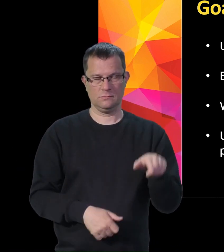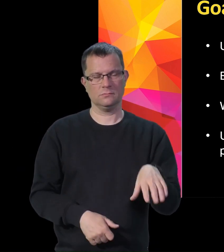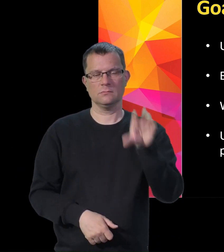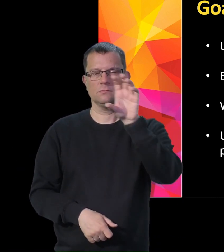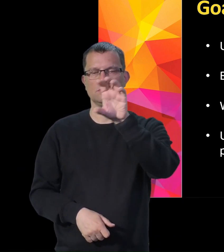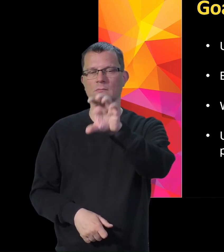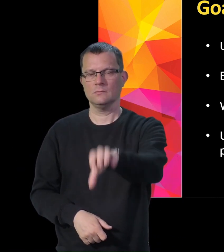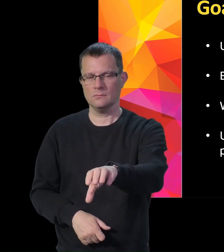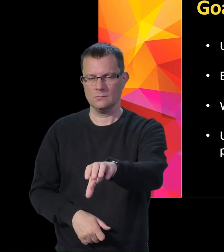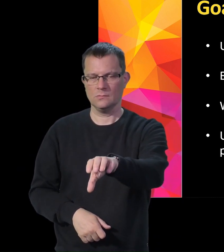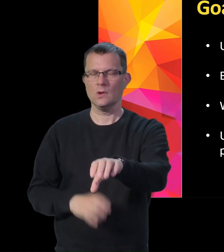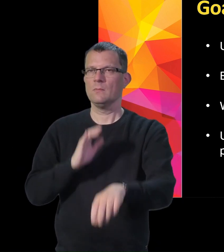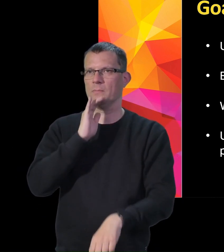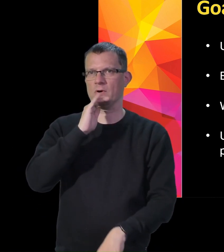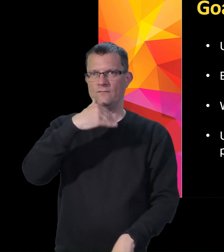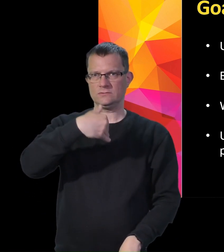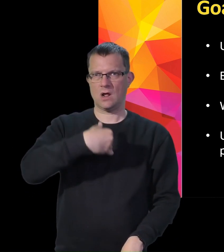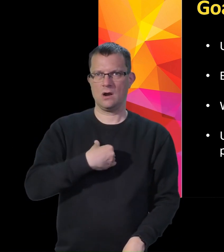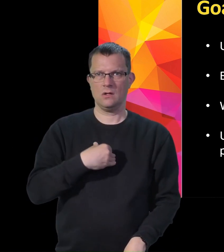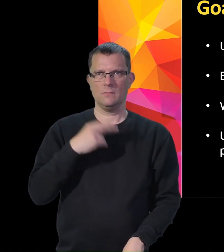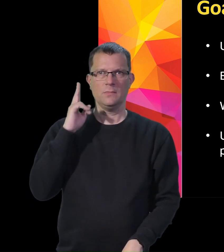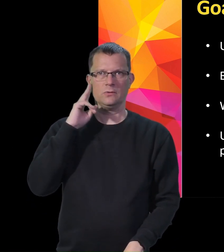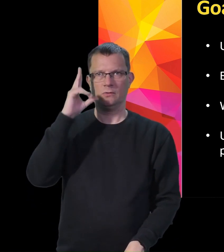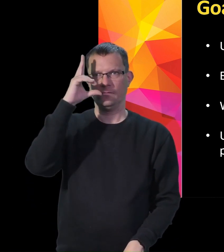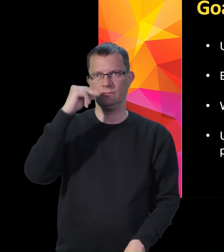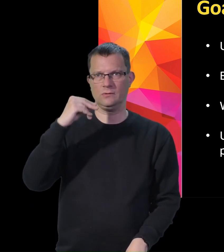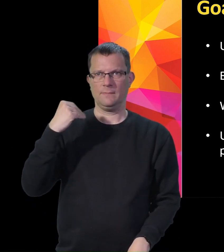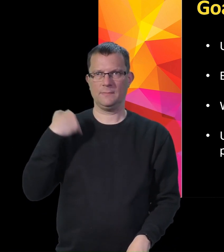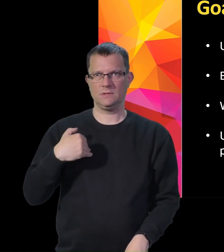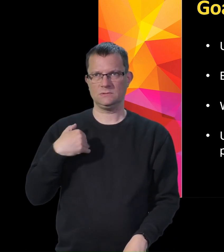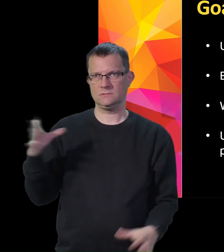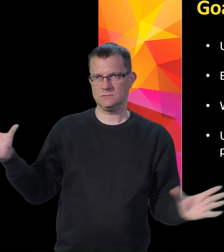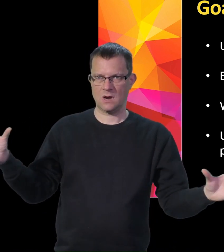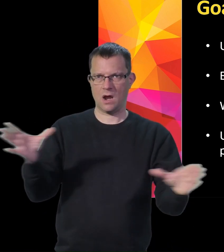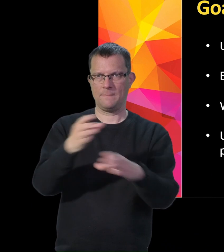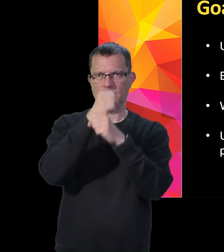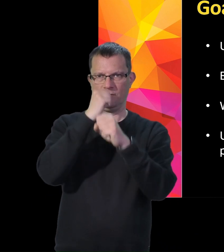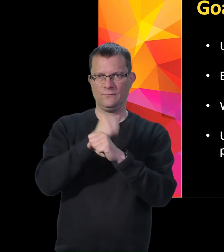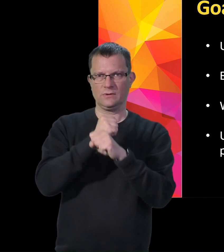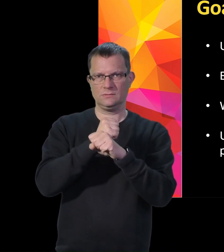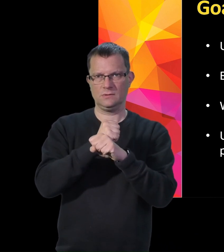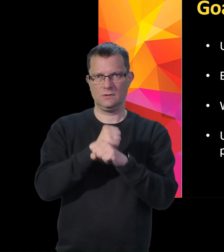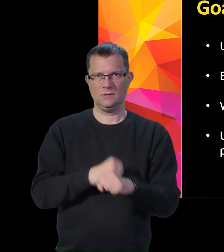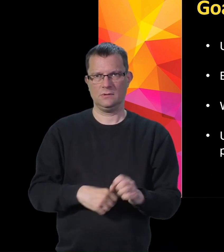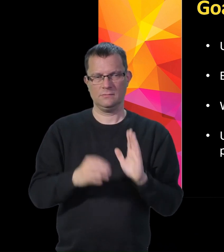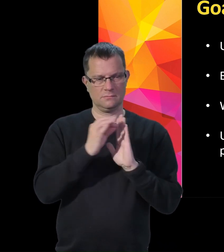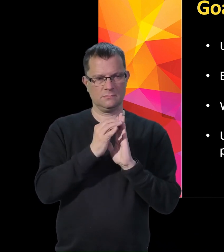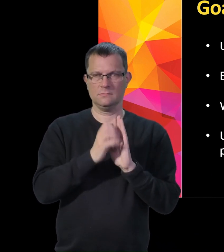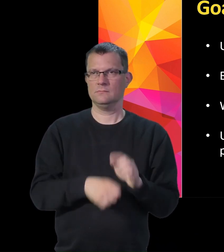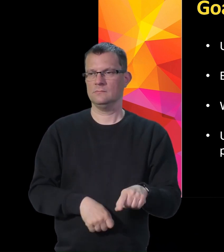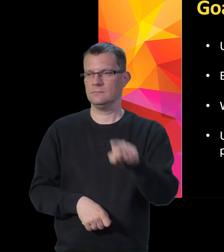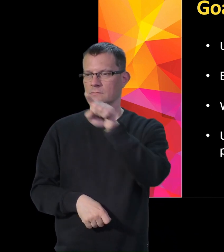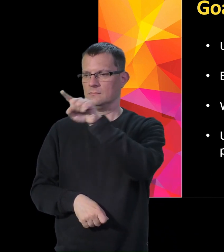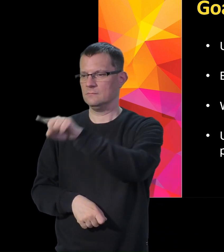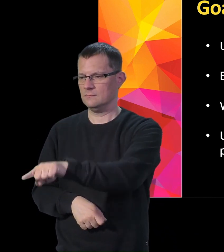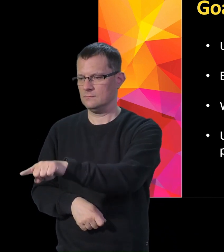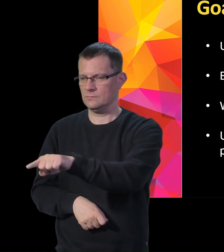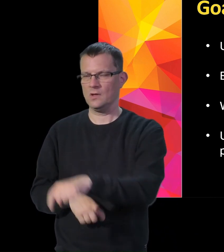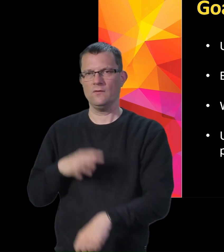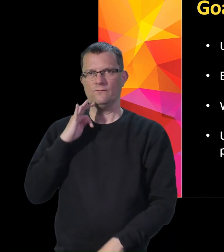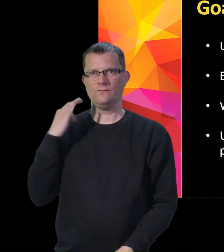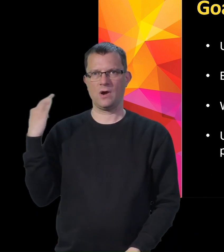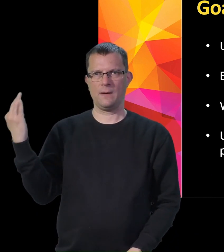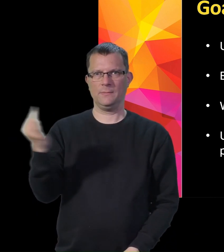professionals who are working with people with deafblindness, and family members of people with